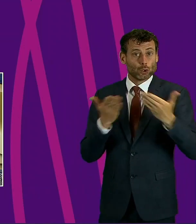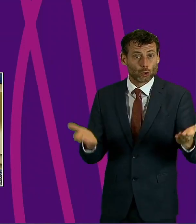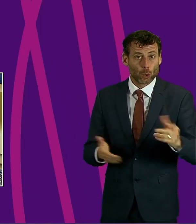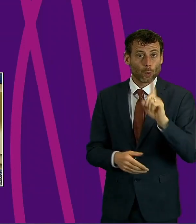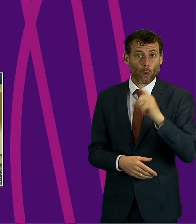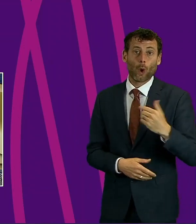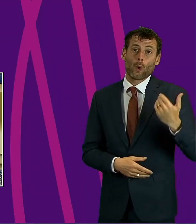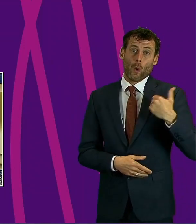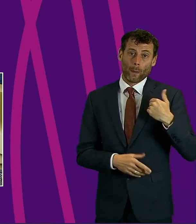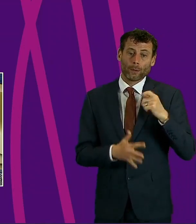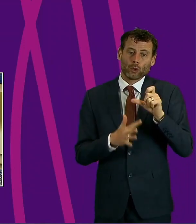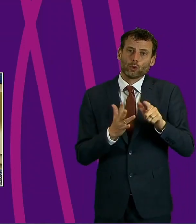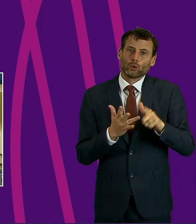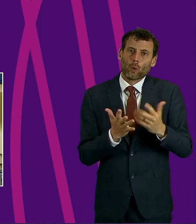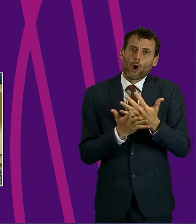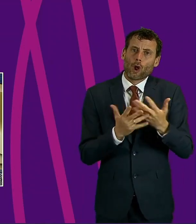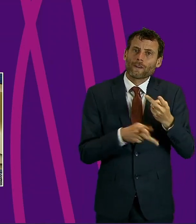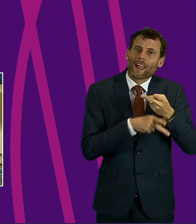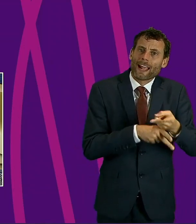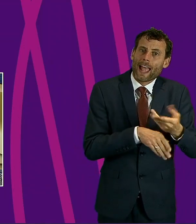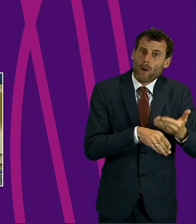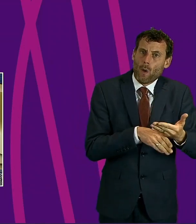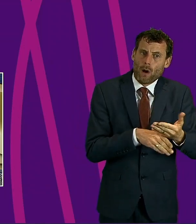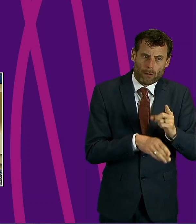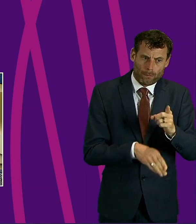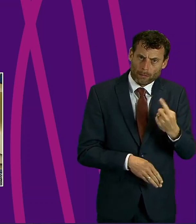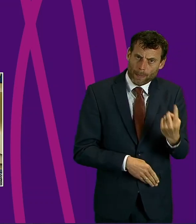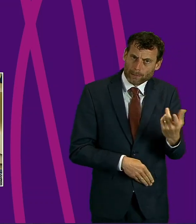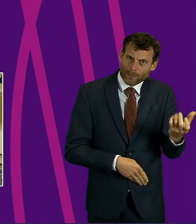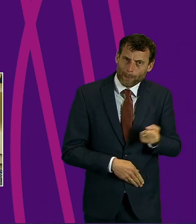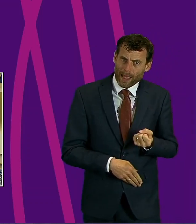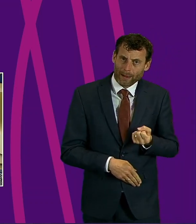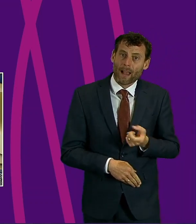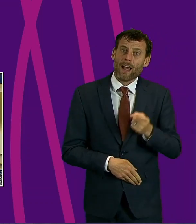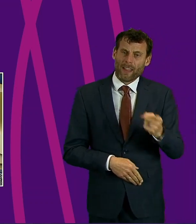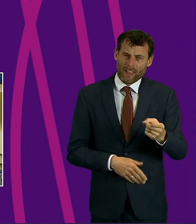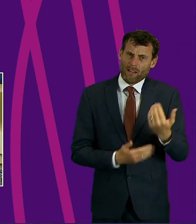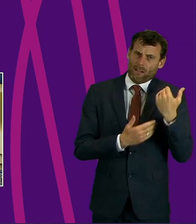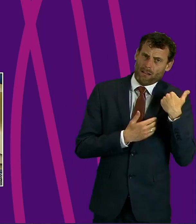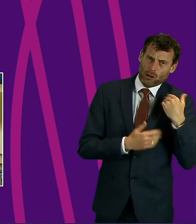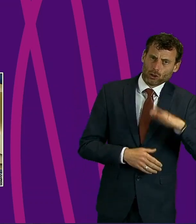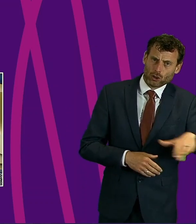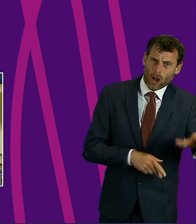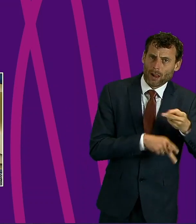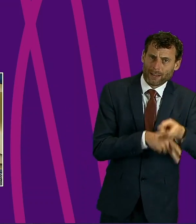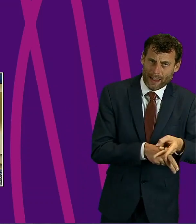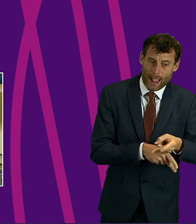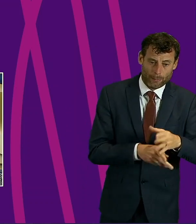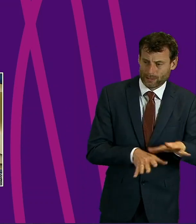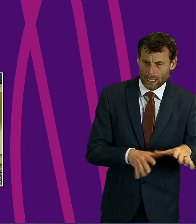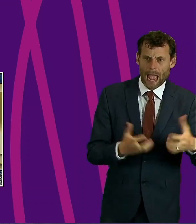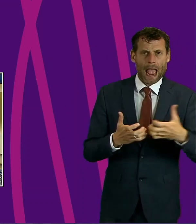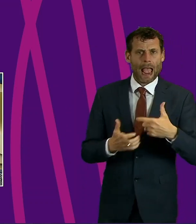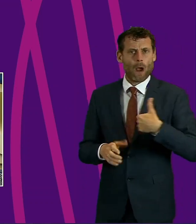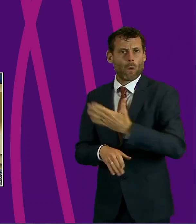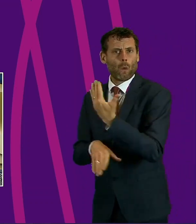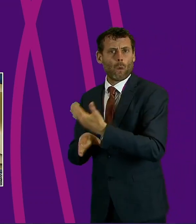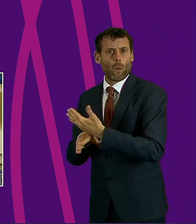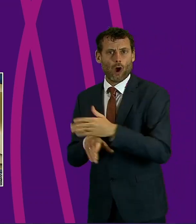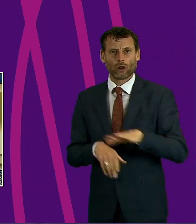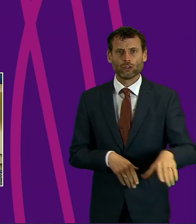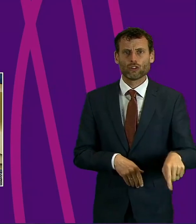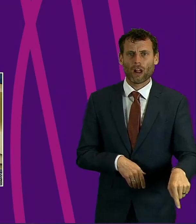care work and take more responsibility for childcare. That makes it harder for them to maintain or take on employment. Women are overrepresented in health and